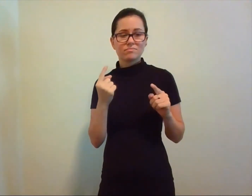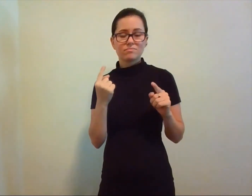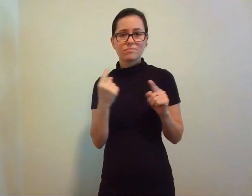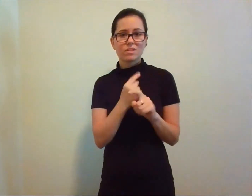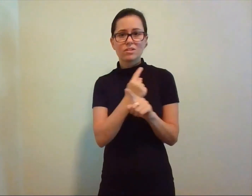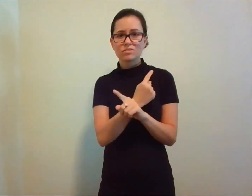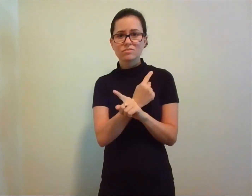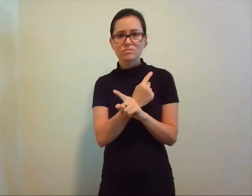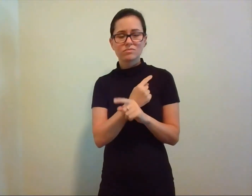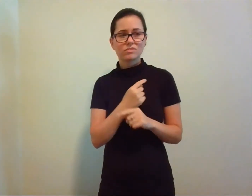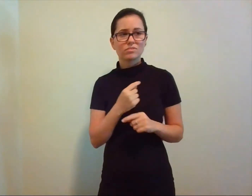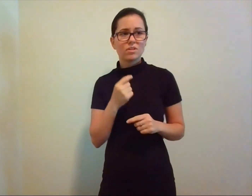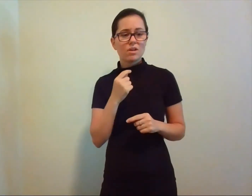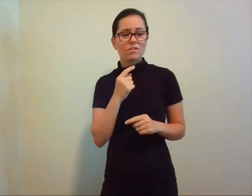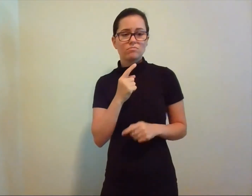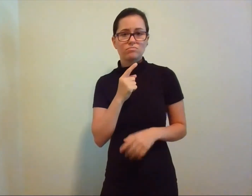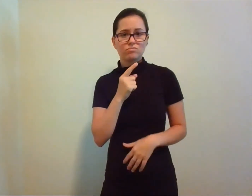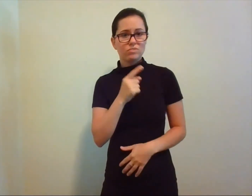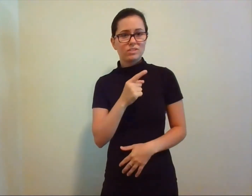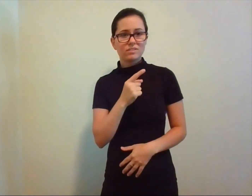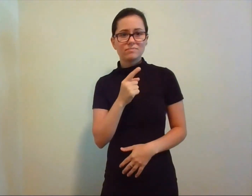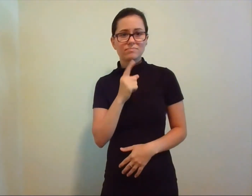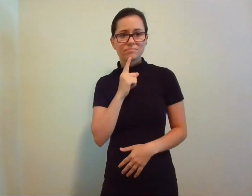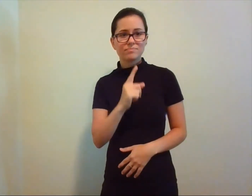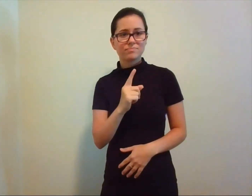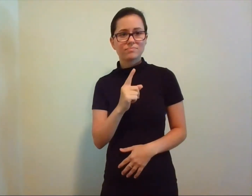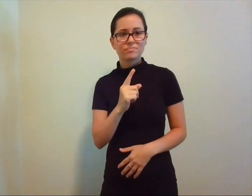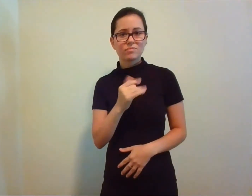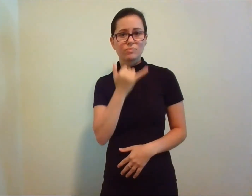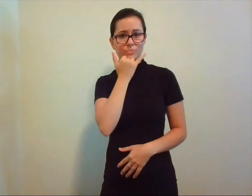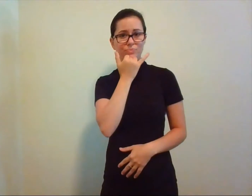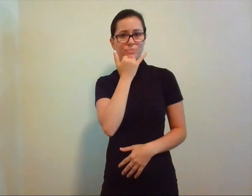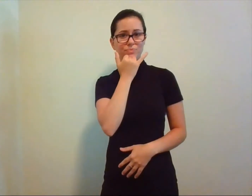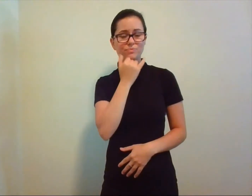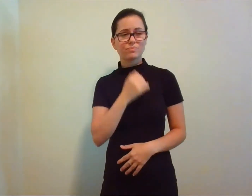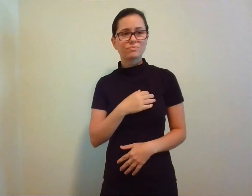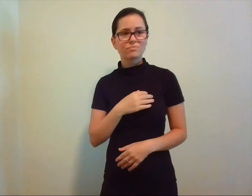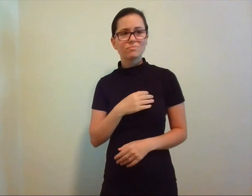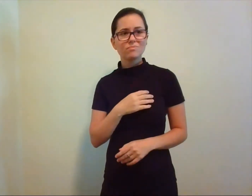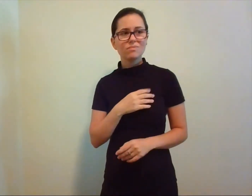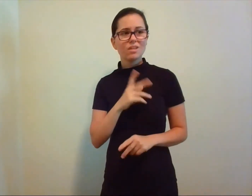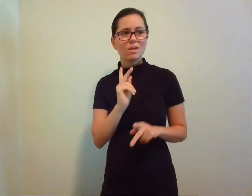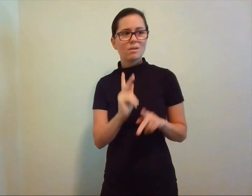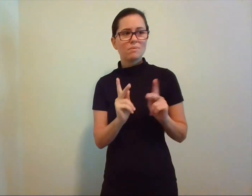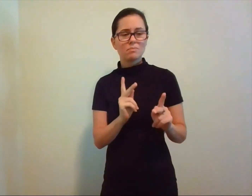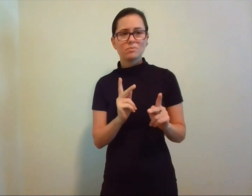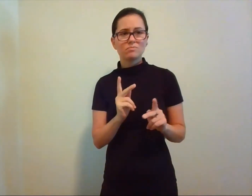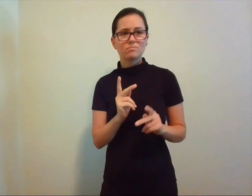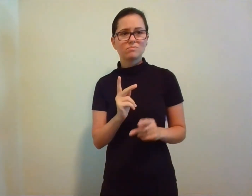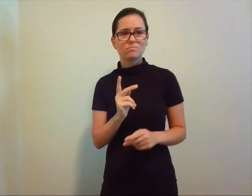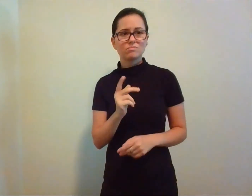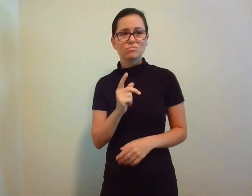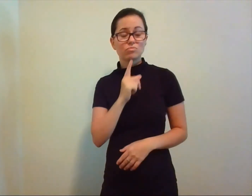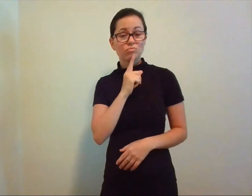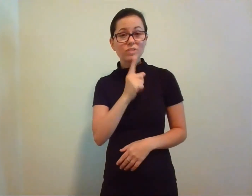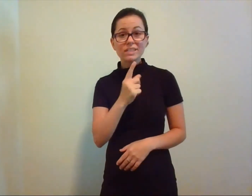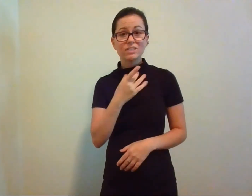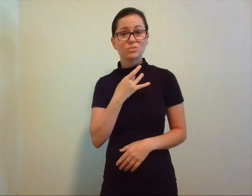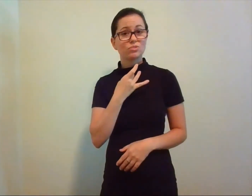when you really had to lean into it, and you had to do something to get canceled. So you got canceled, and